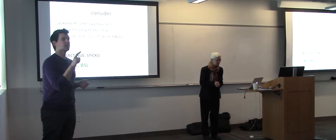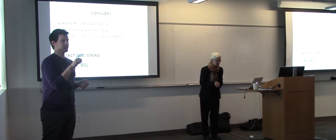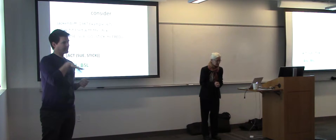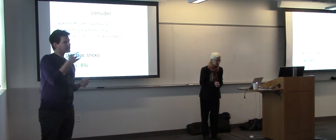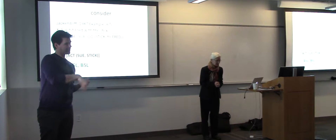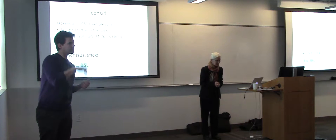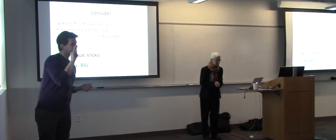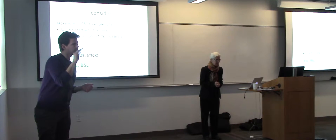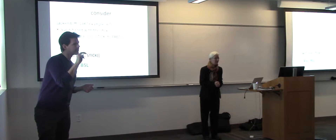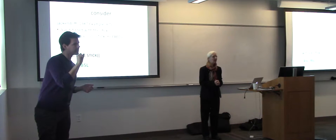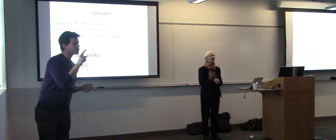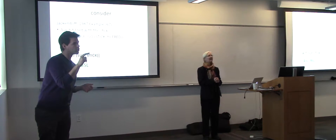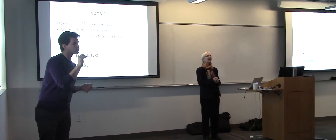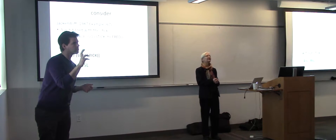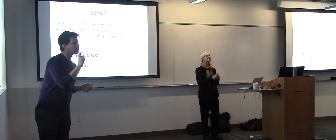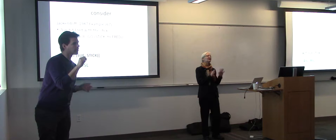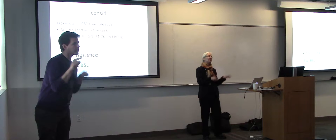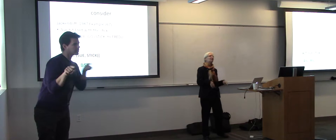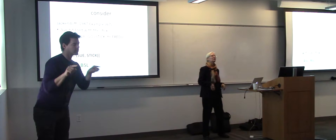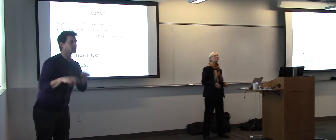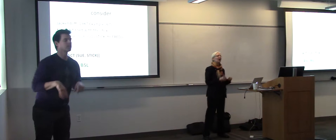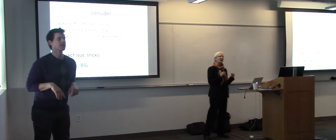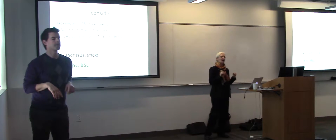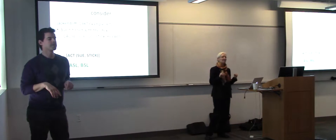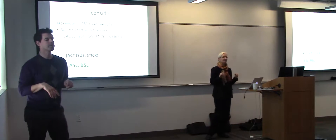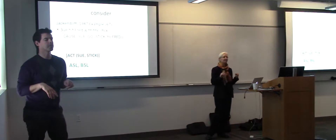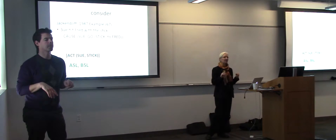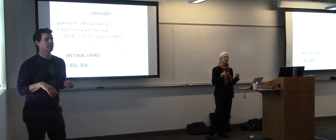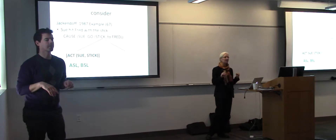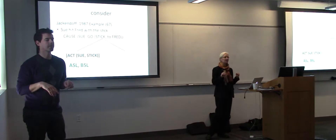is instrument sensitive, that the typical